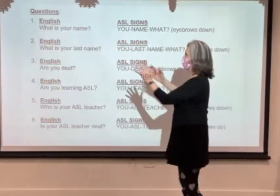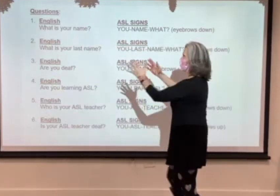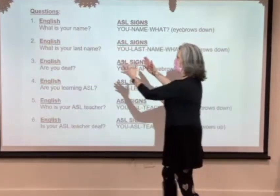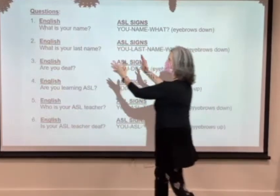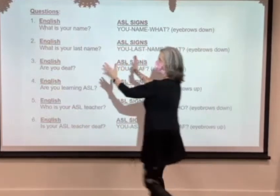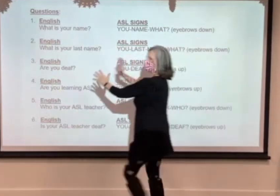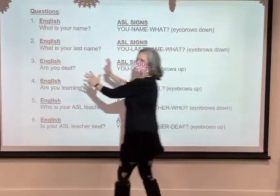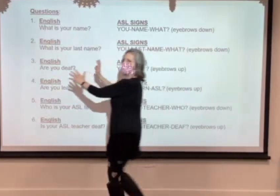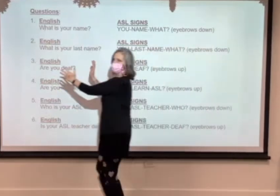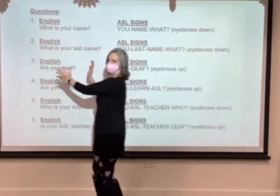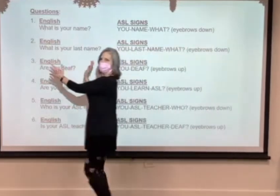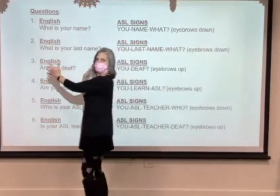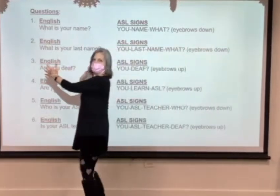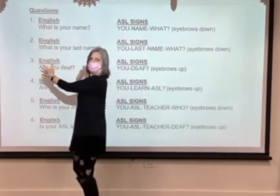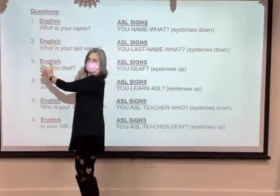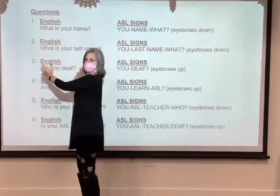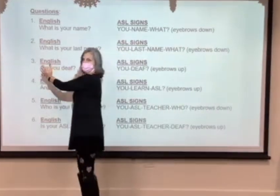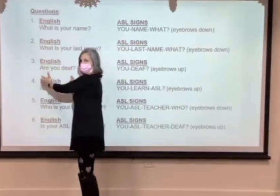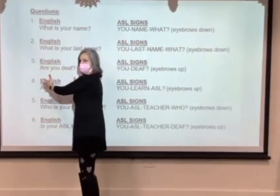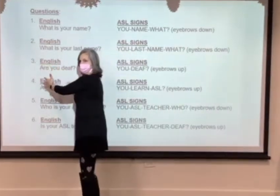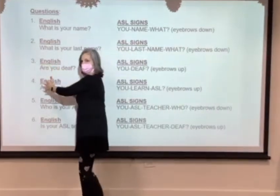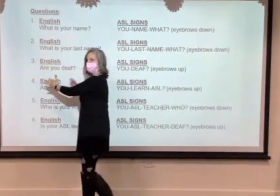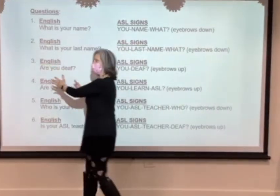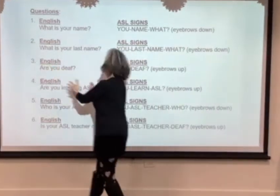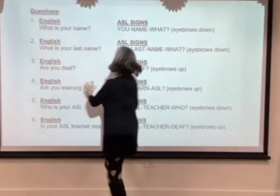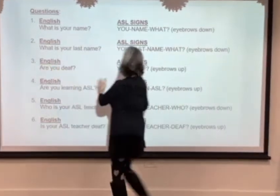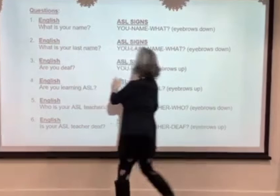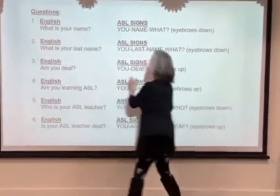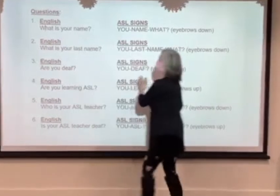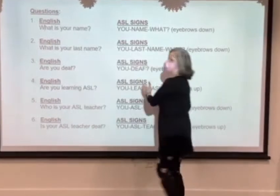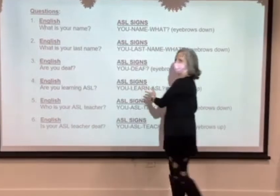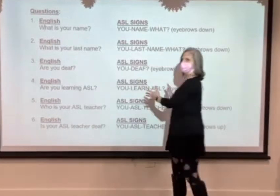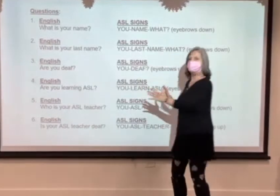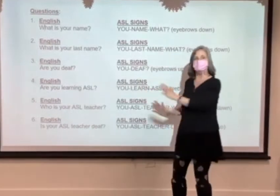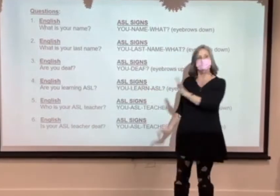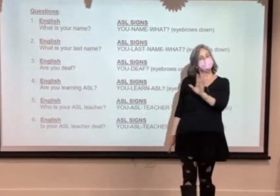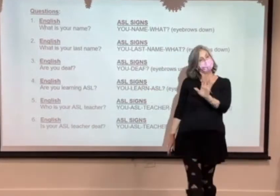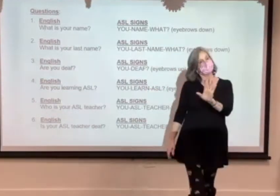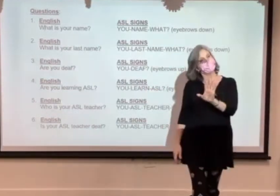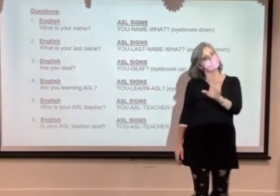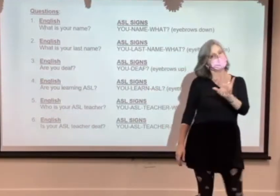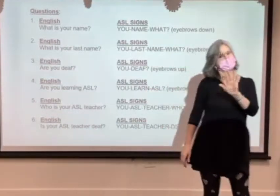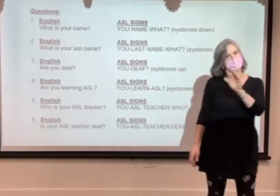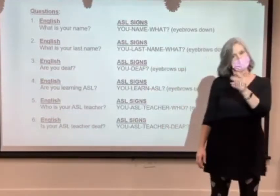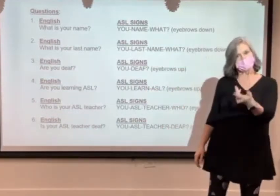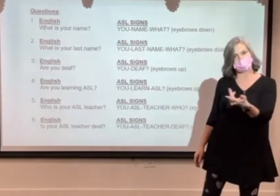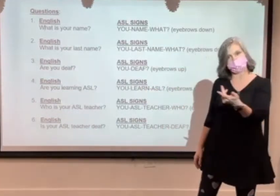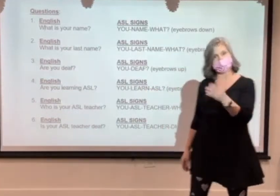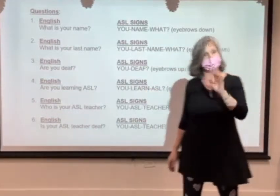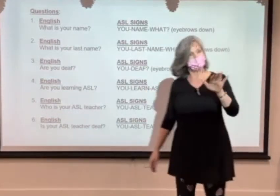my English, because I was born with English as my first language and sign language is my second language. Some deaf kids, it's the opposite. ASL is